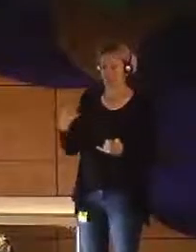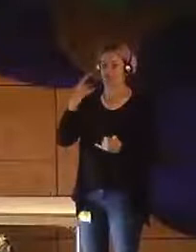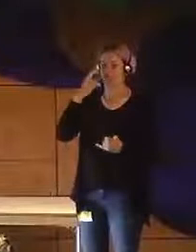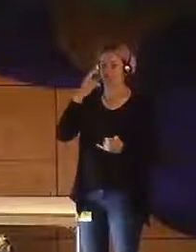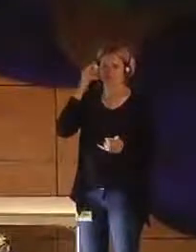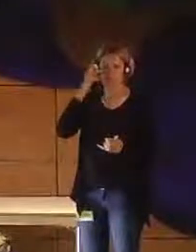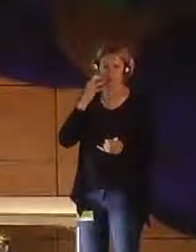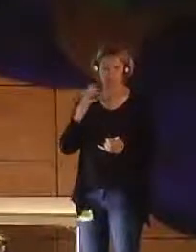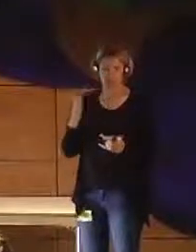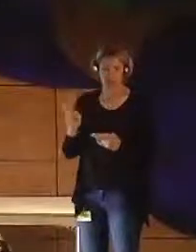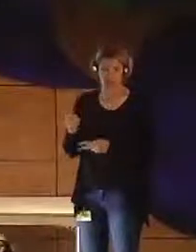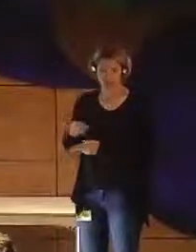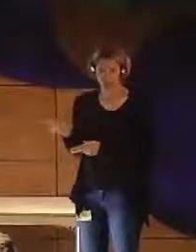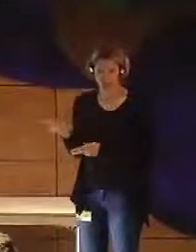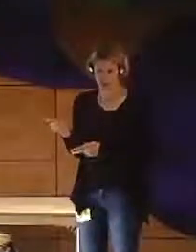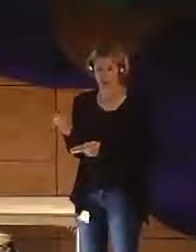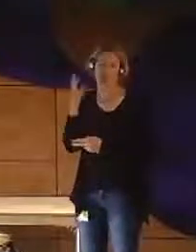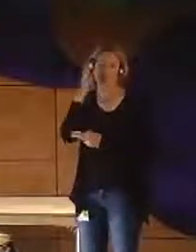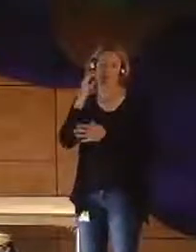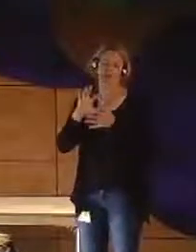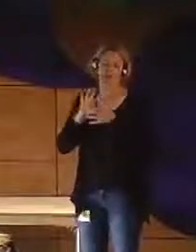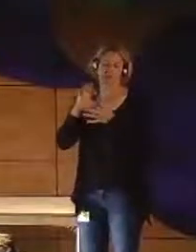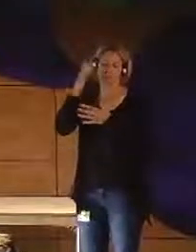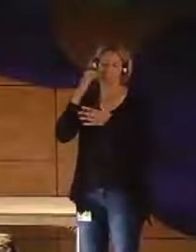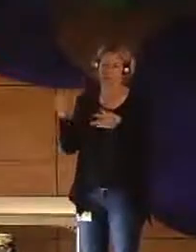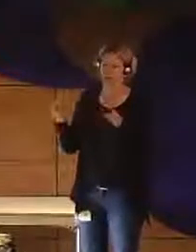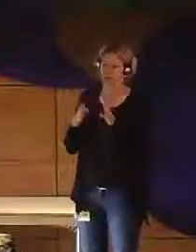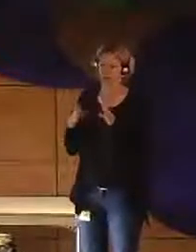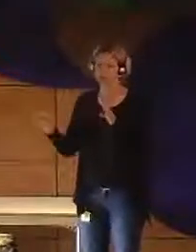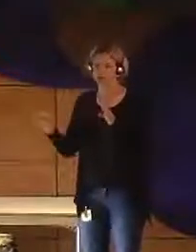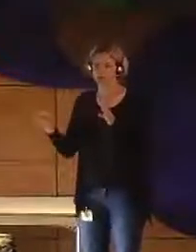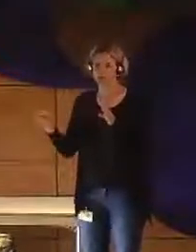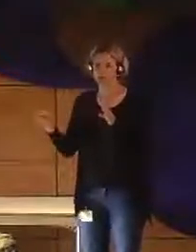Only 20% of them went into spontaneous puberty, and only one of those